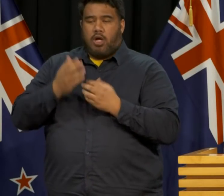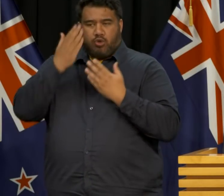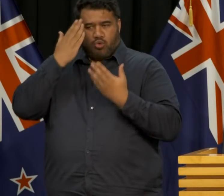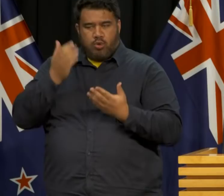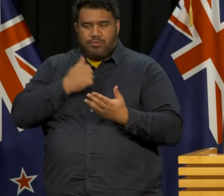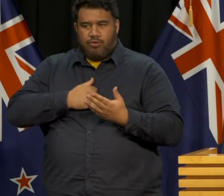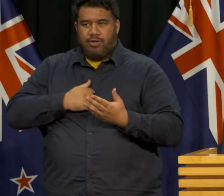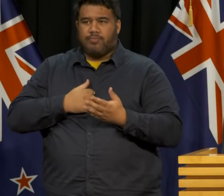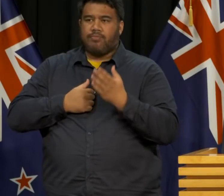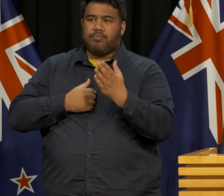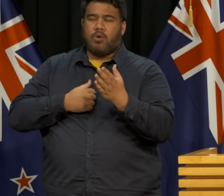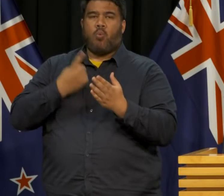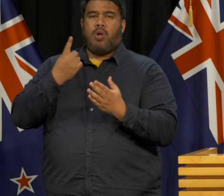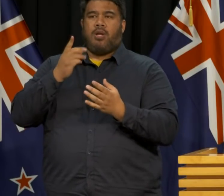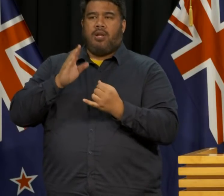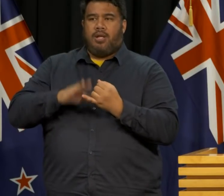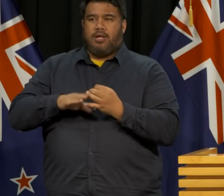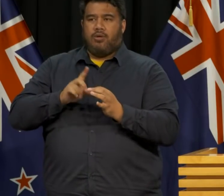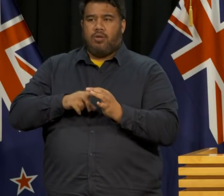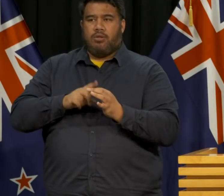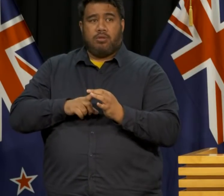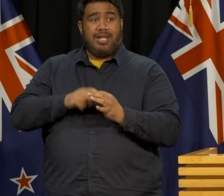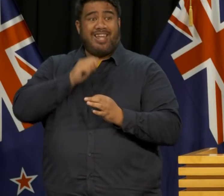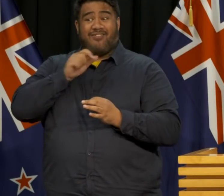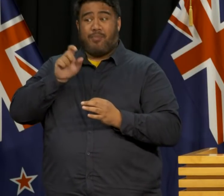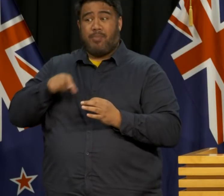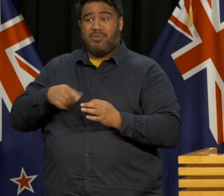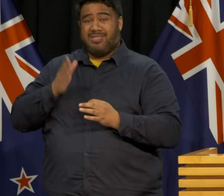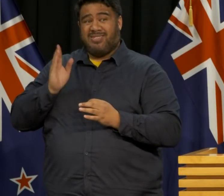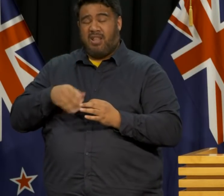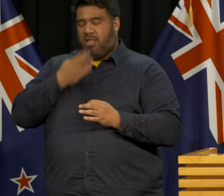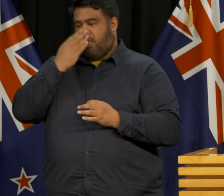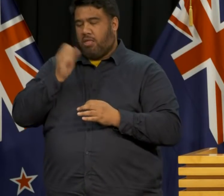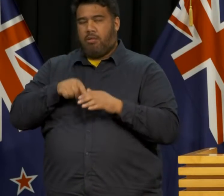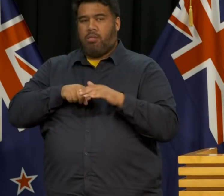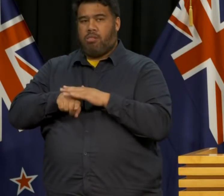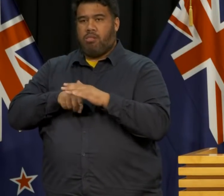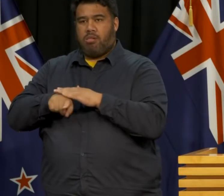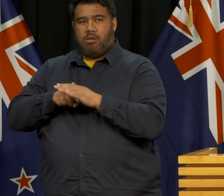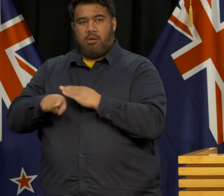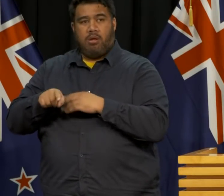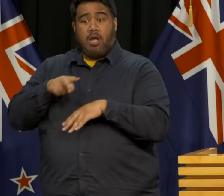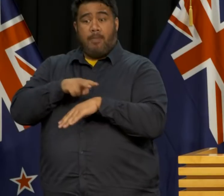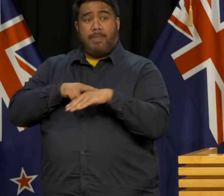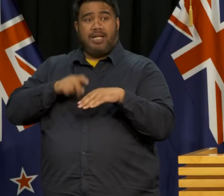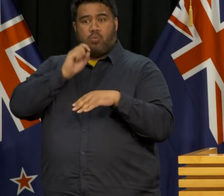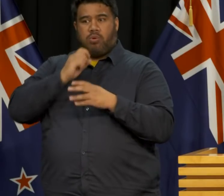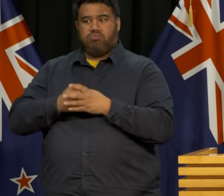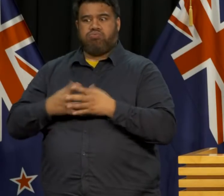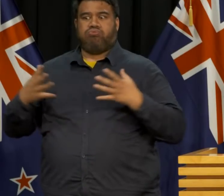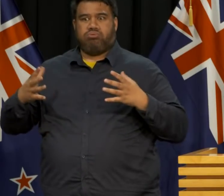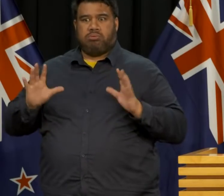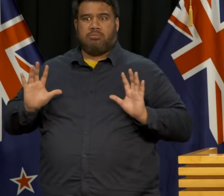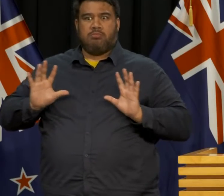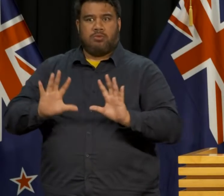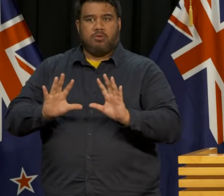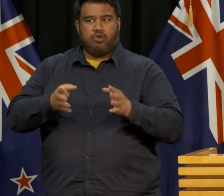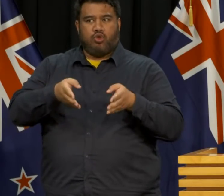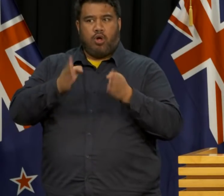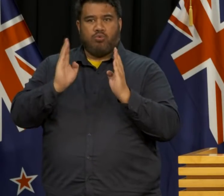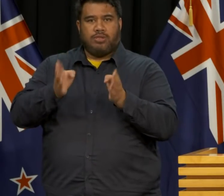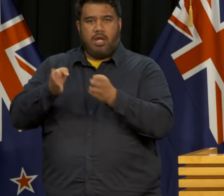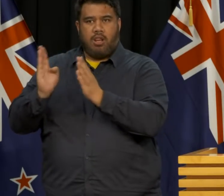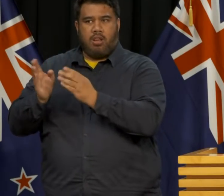If people keep absconding, will police presence be ramped up again? Look, again, my message is to everybody in